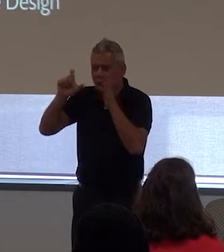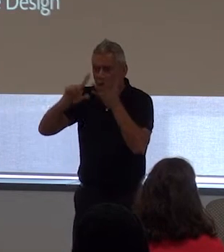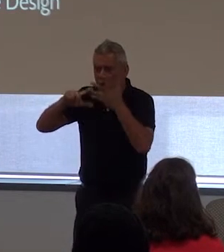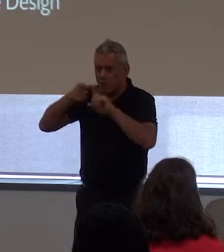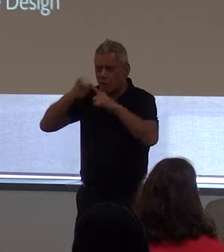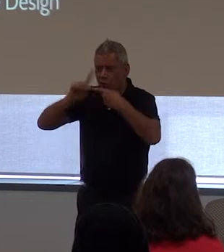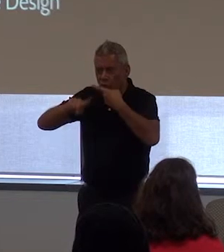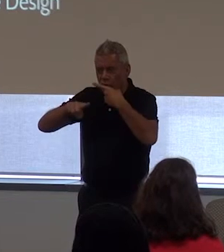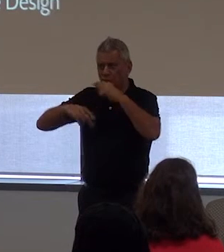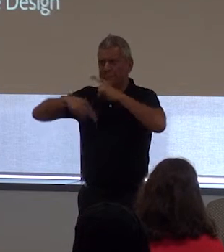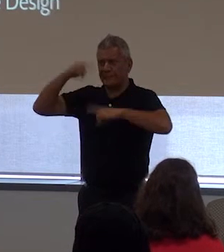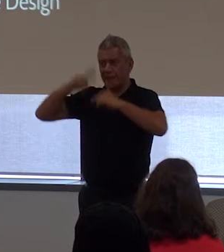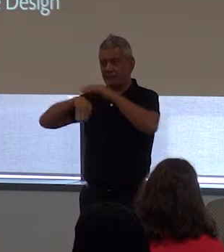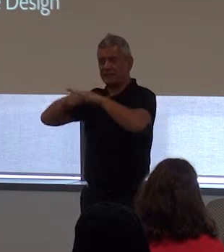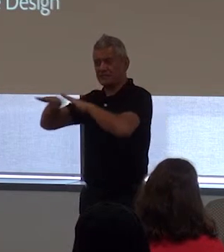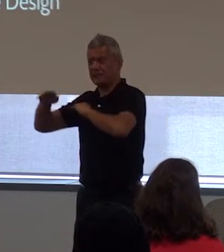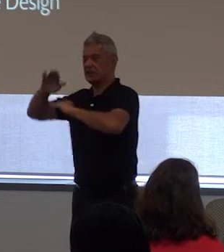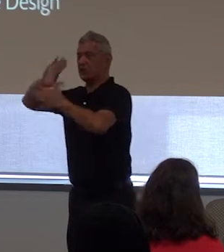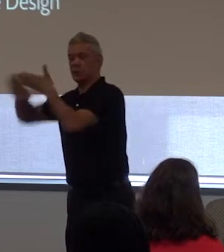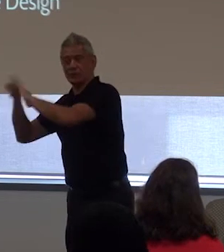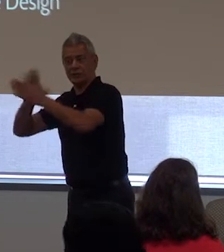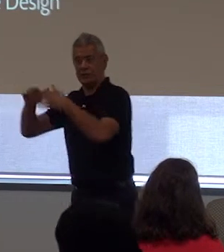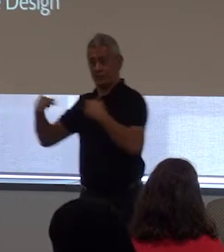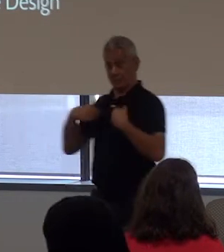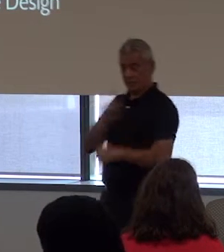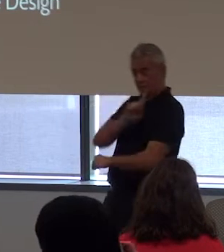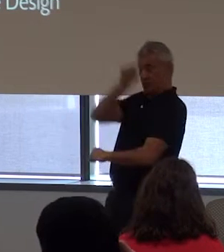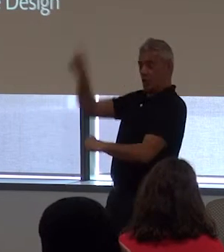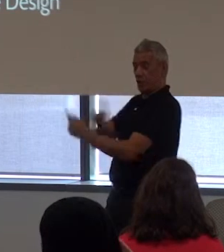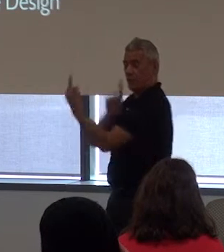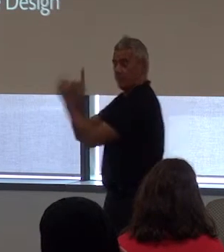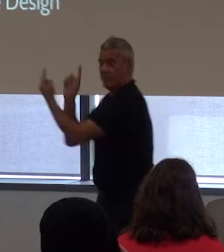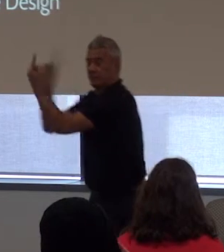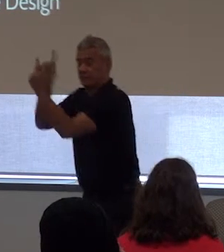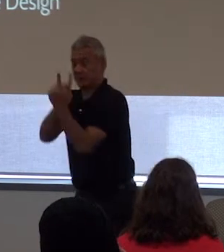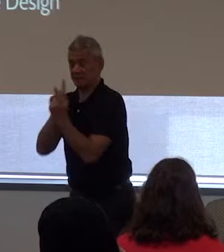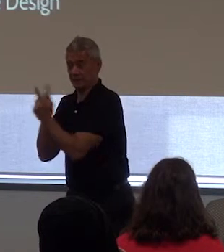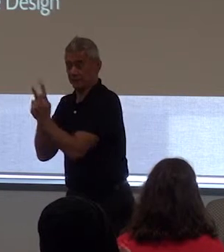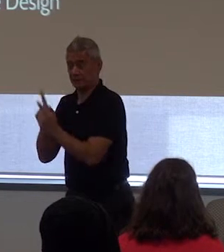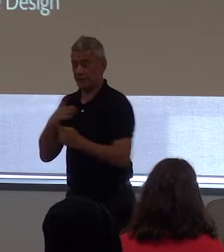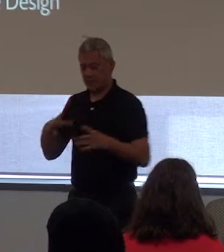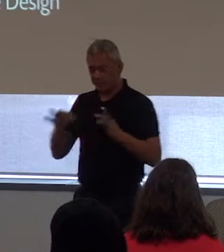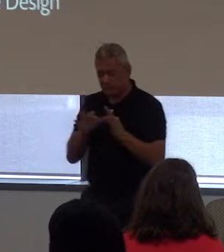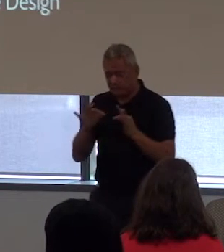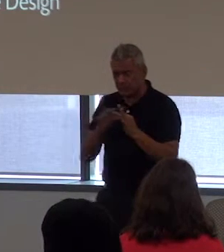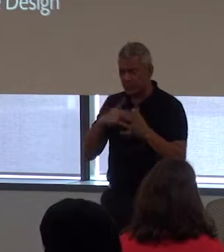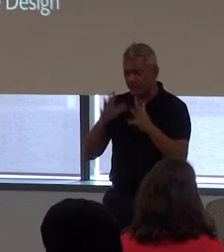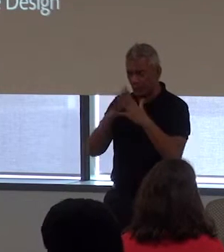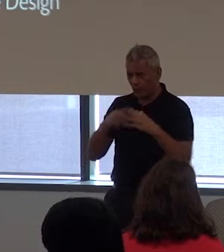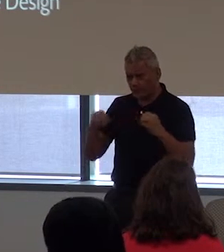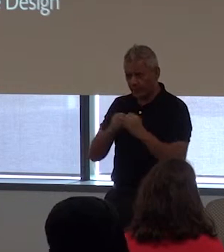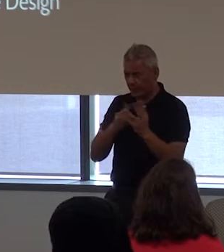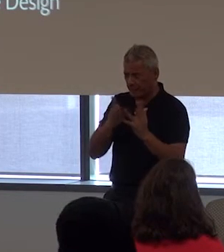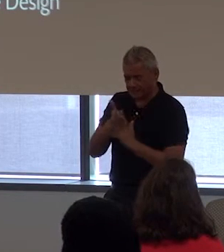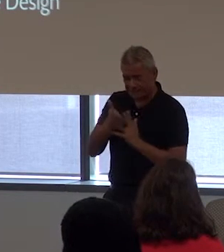community. And go to a meetup itself. Brisbane, there's the Brisbane Web Accessibility and Inclusive